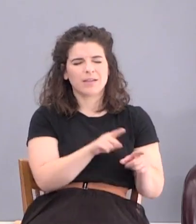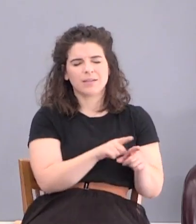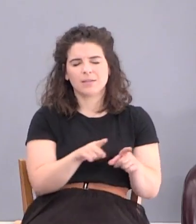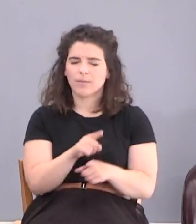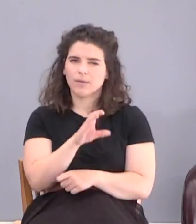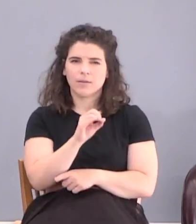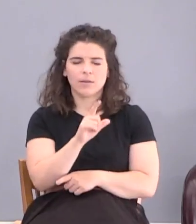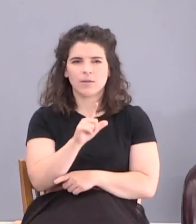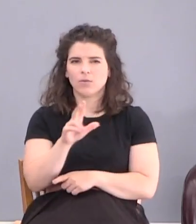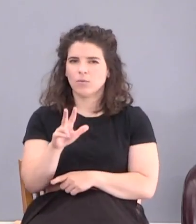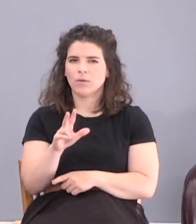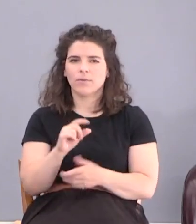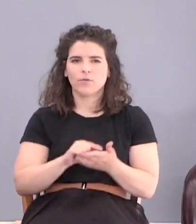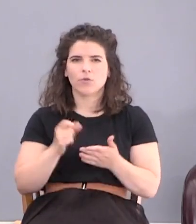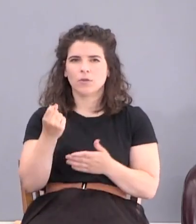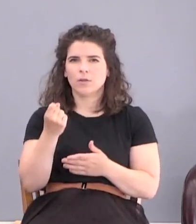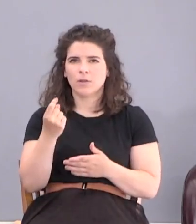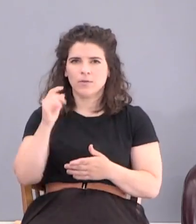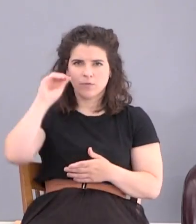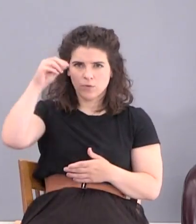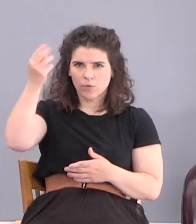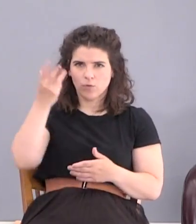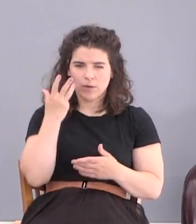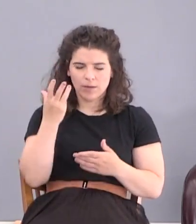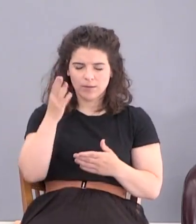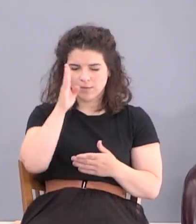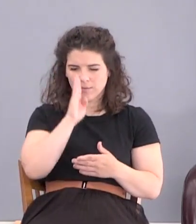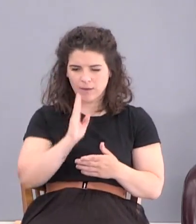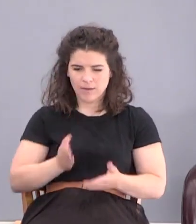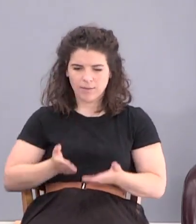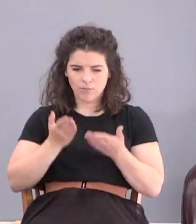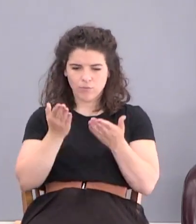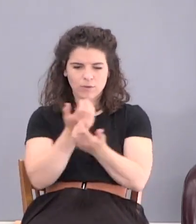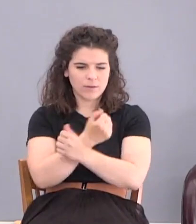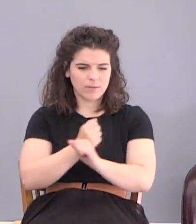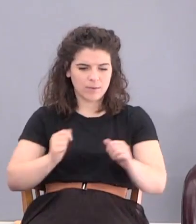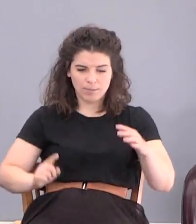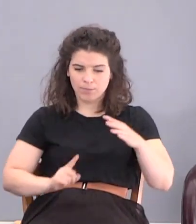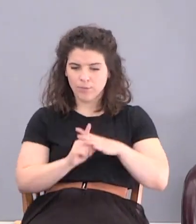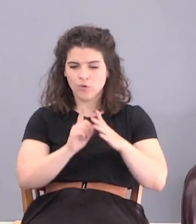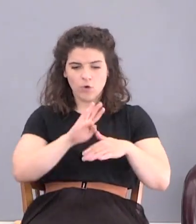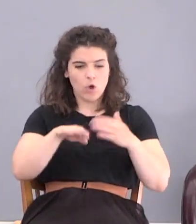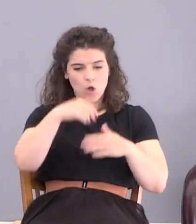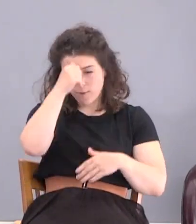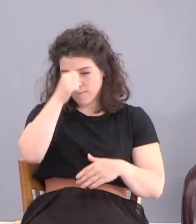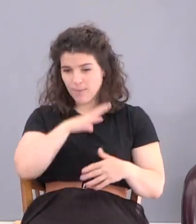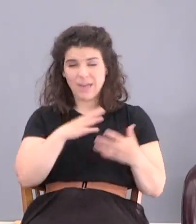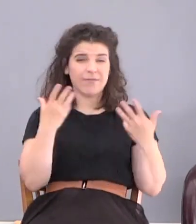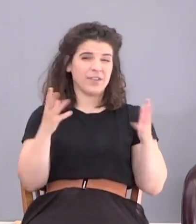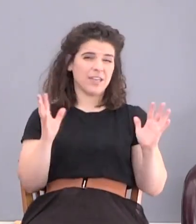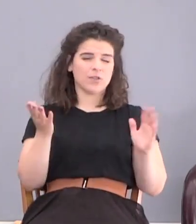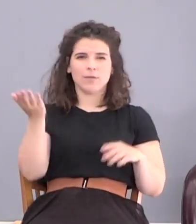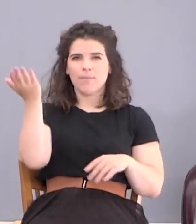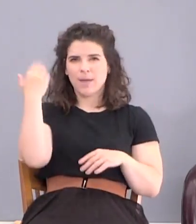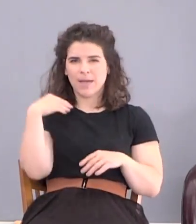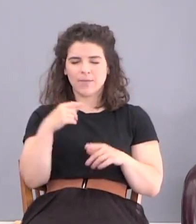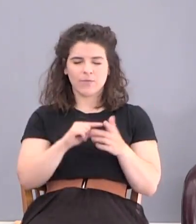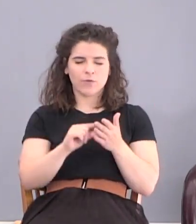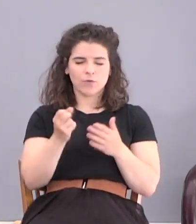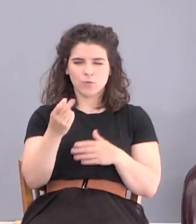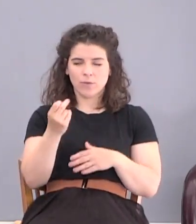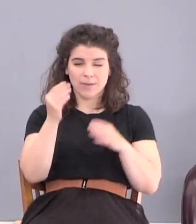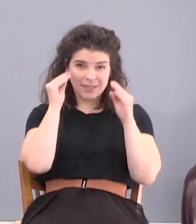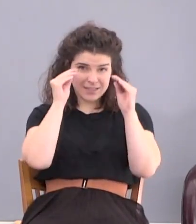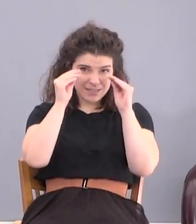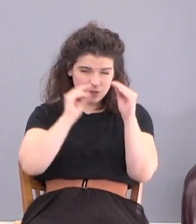in verse 11, for the grace of God that bringeth salvation hath appeared to all men. There's your past, the past tense. Verse 12, teaching